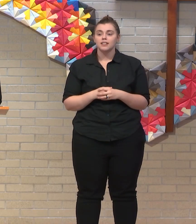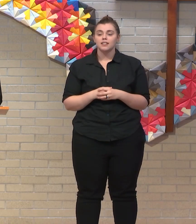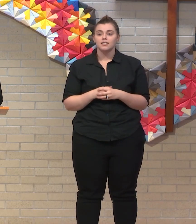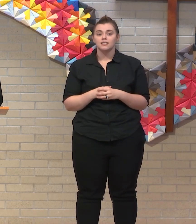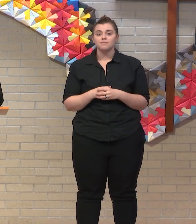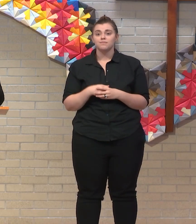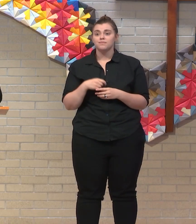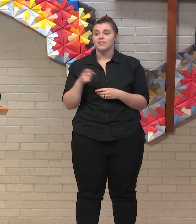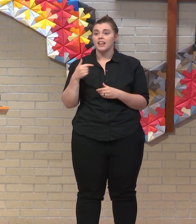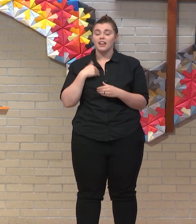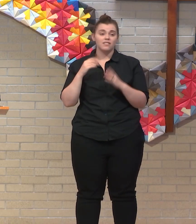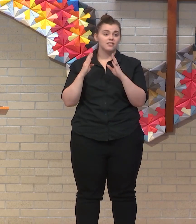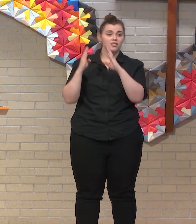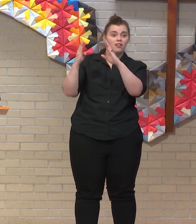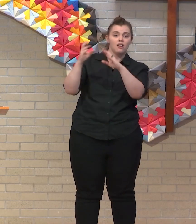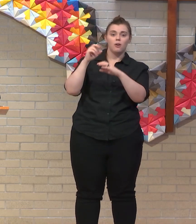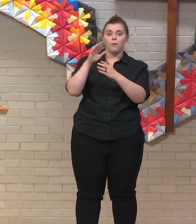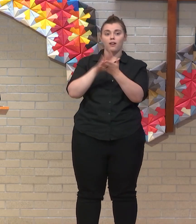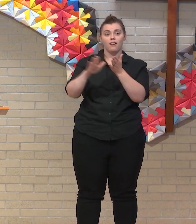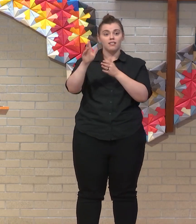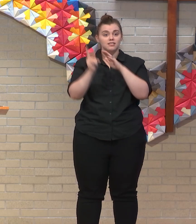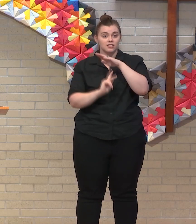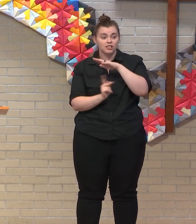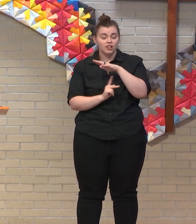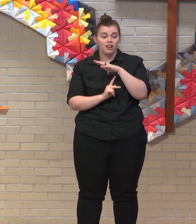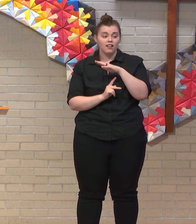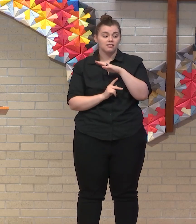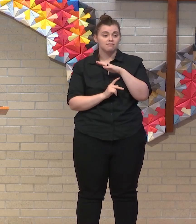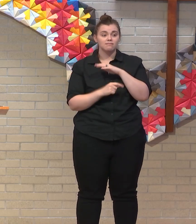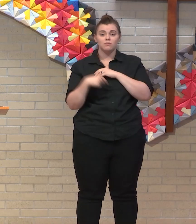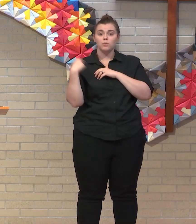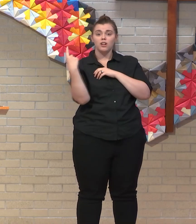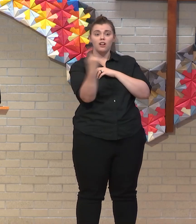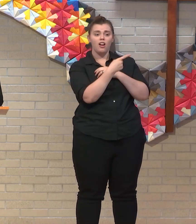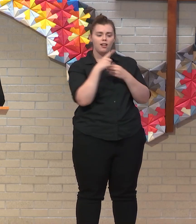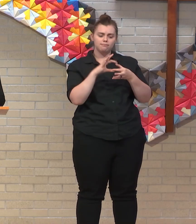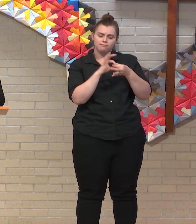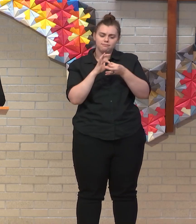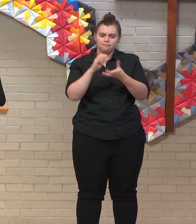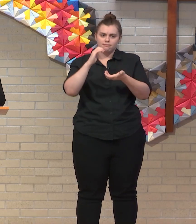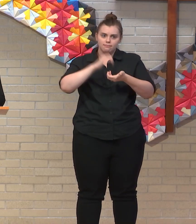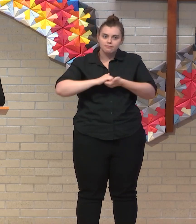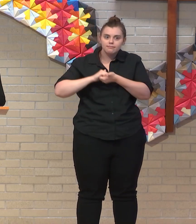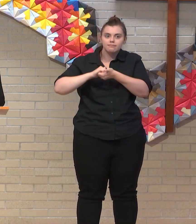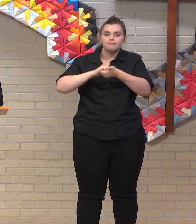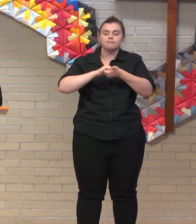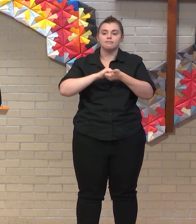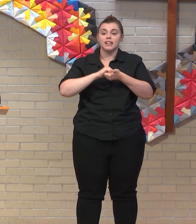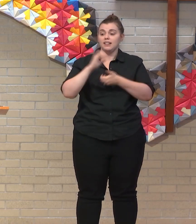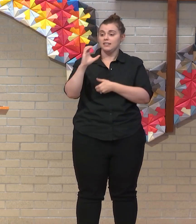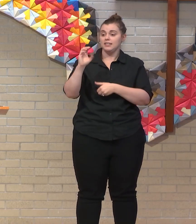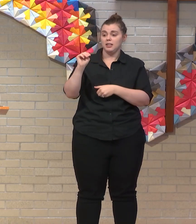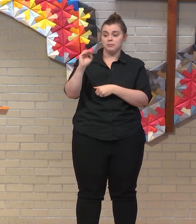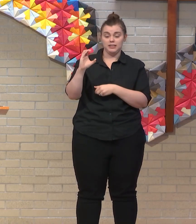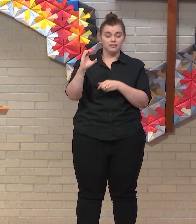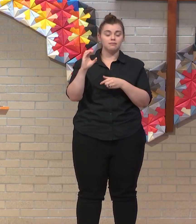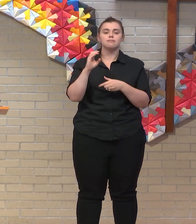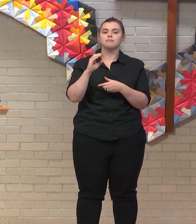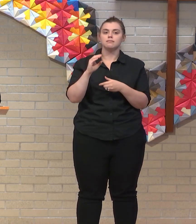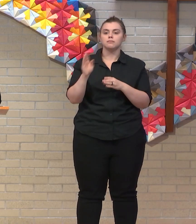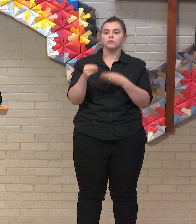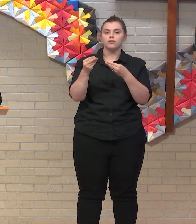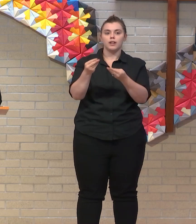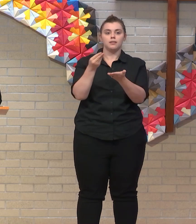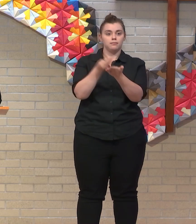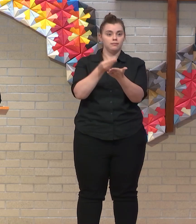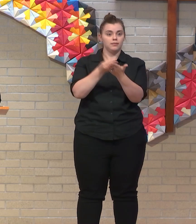fellowship hall, or the college kindergarten without this partnership. CMC is currently providing